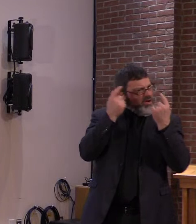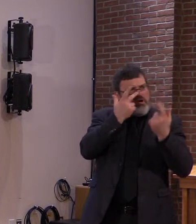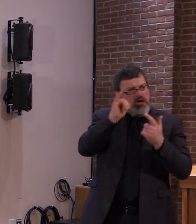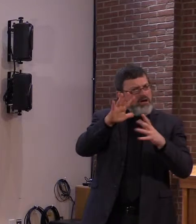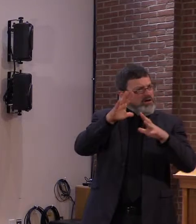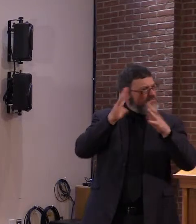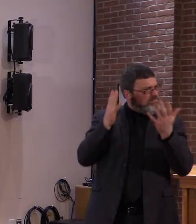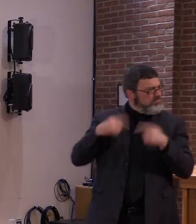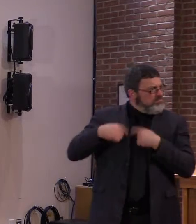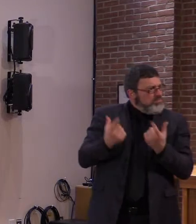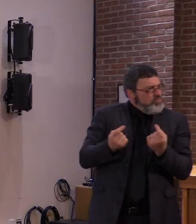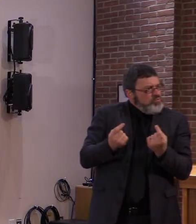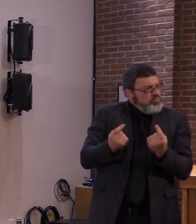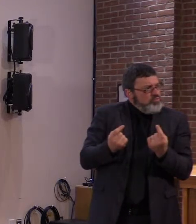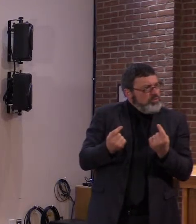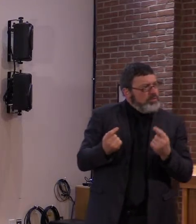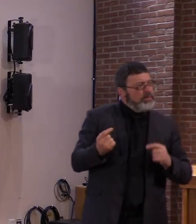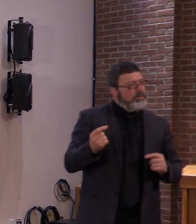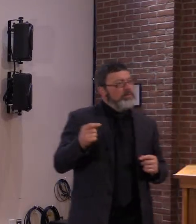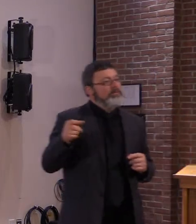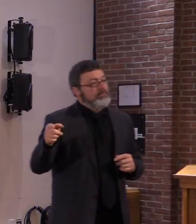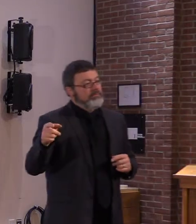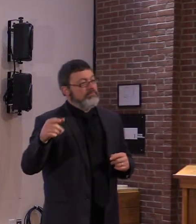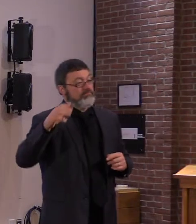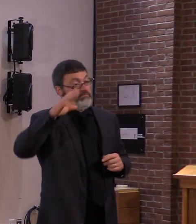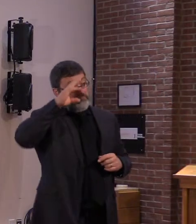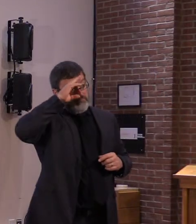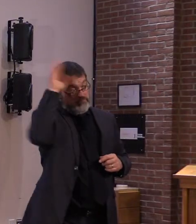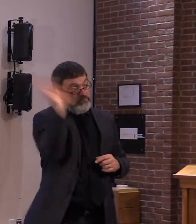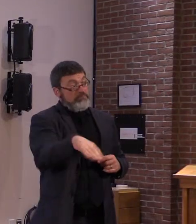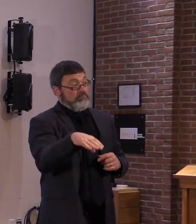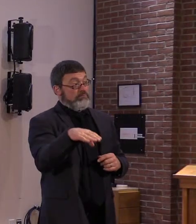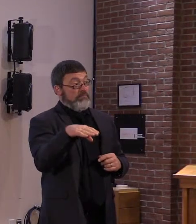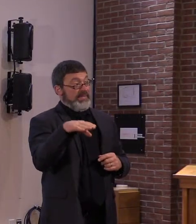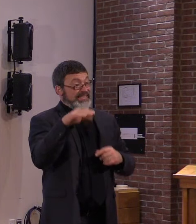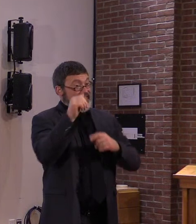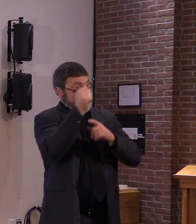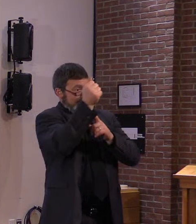healthcare worker, but I don't know in what setting that was.